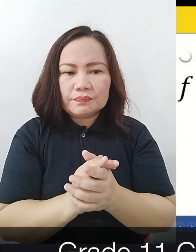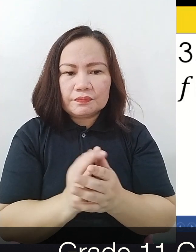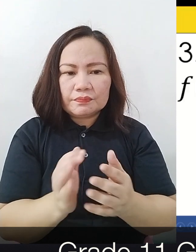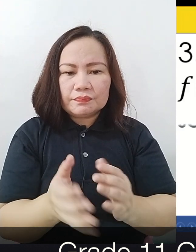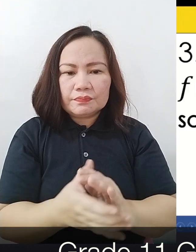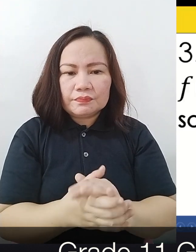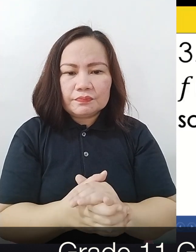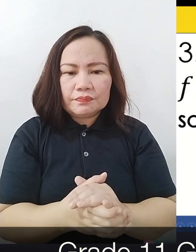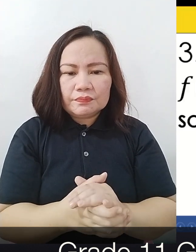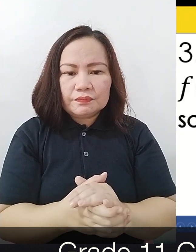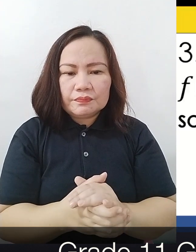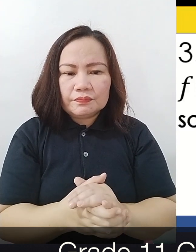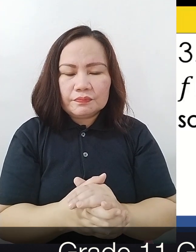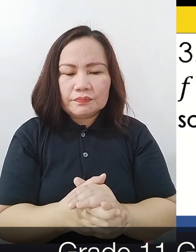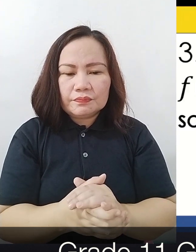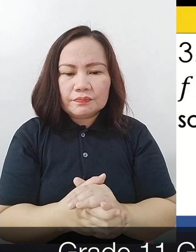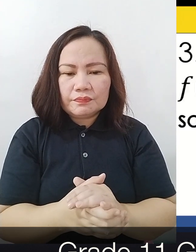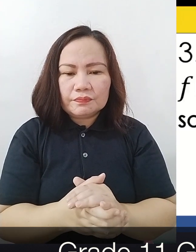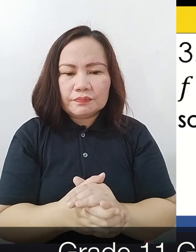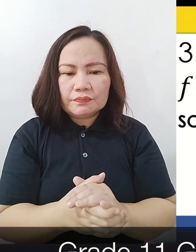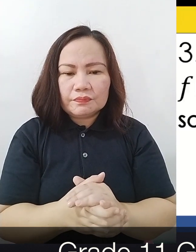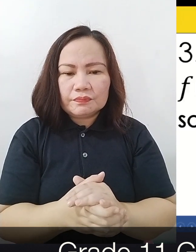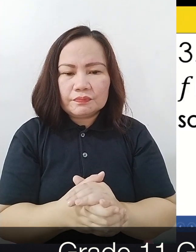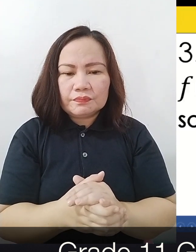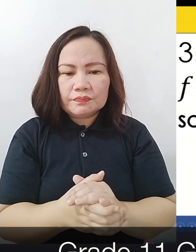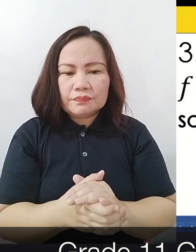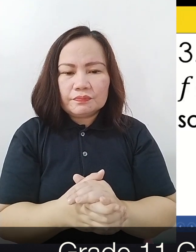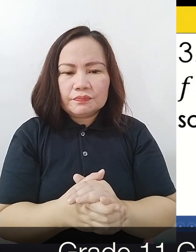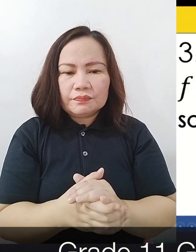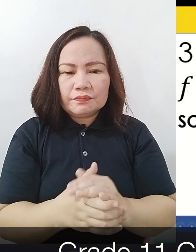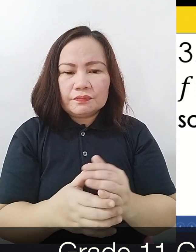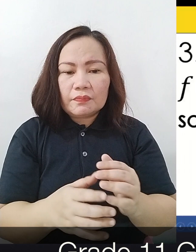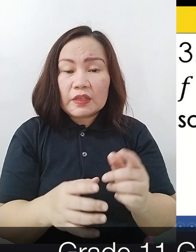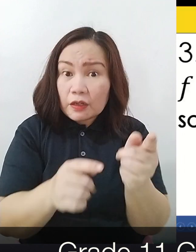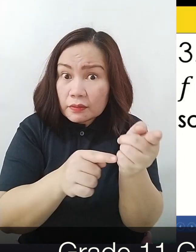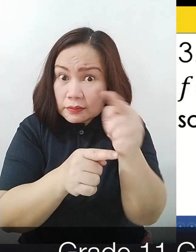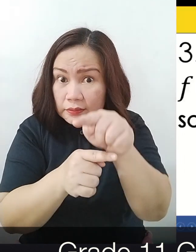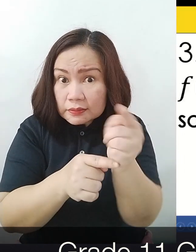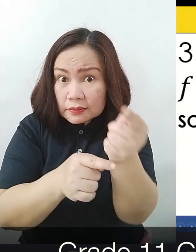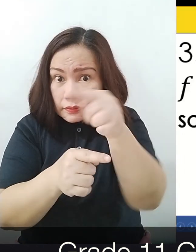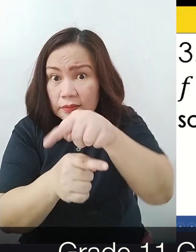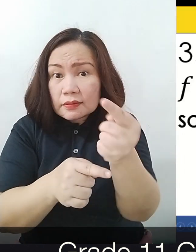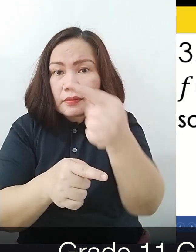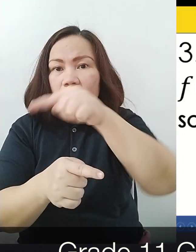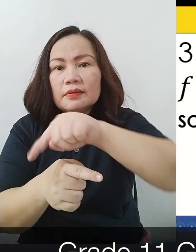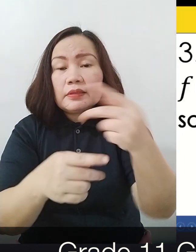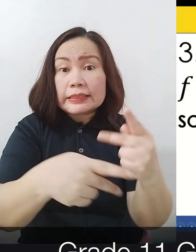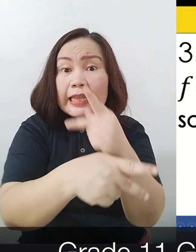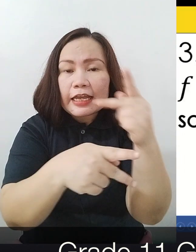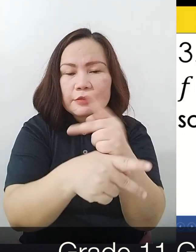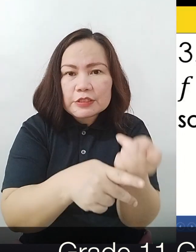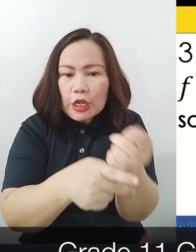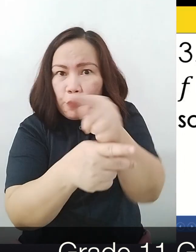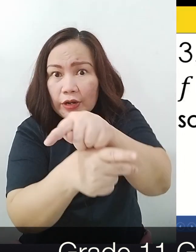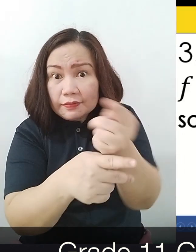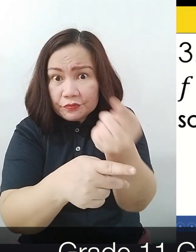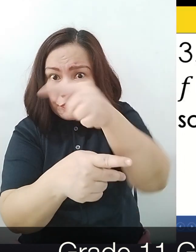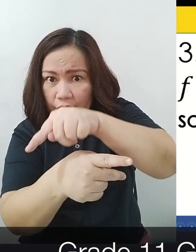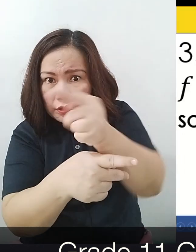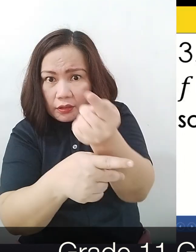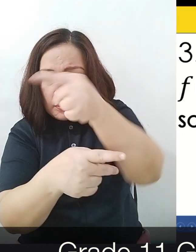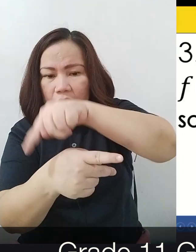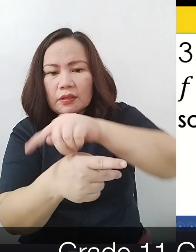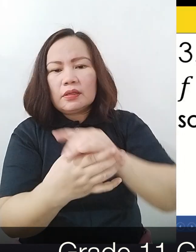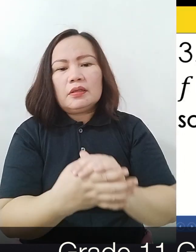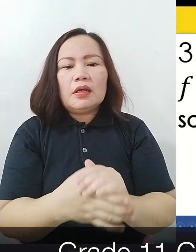So, again, so that will become 4a squared plus 8ab plus